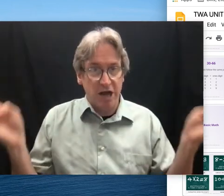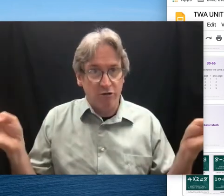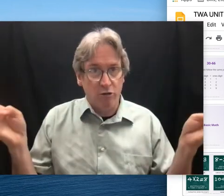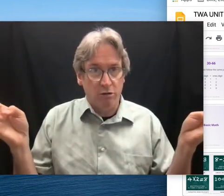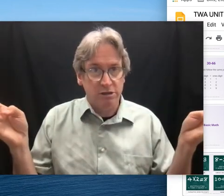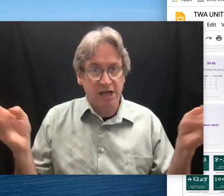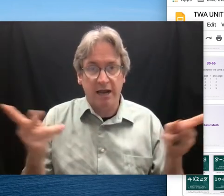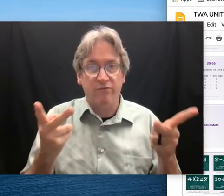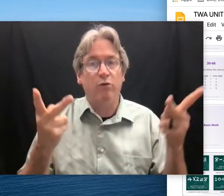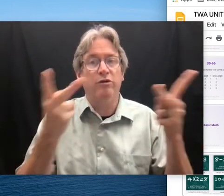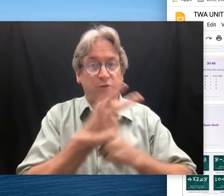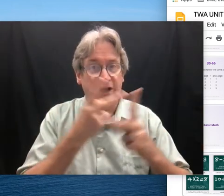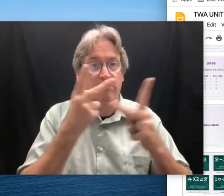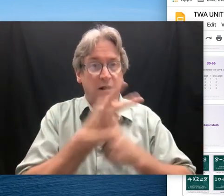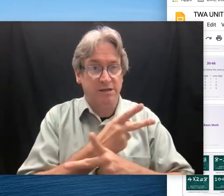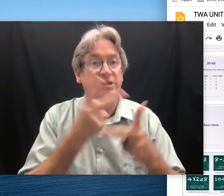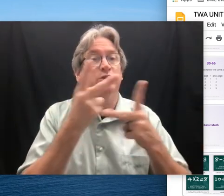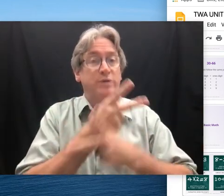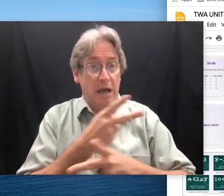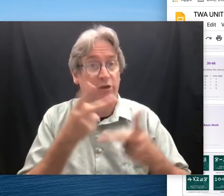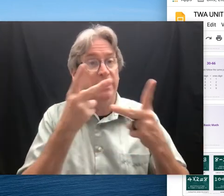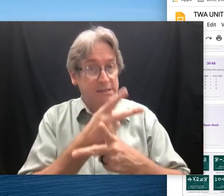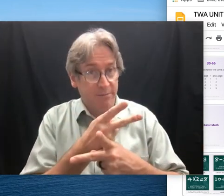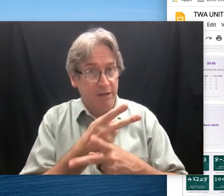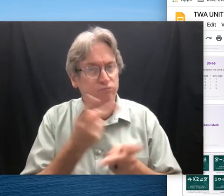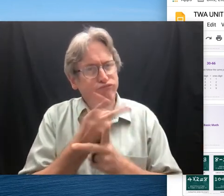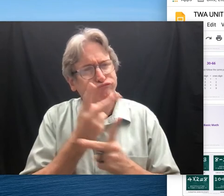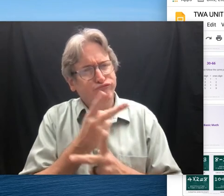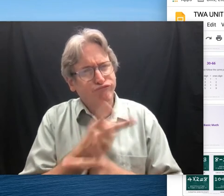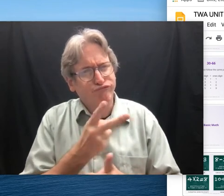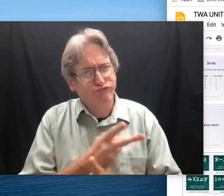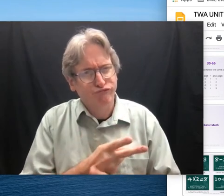the general sign for to figure out something, to calculate something.